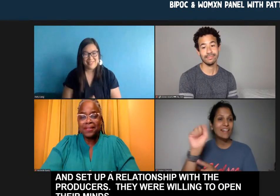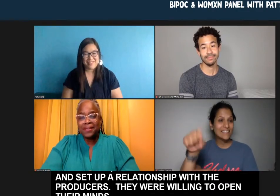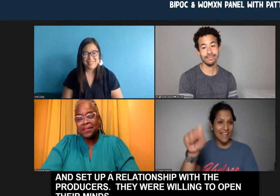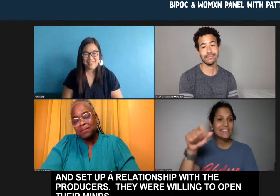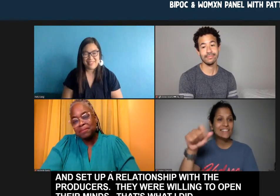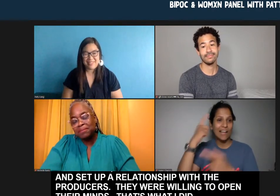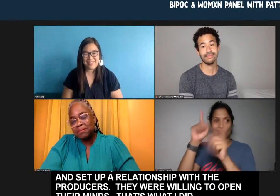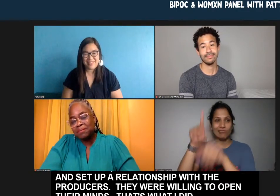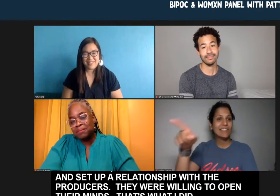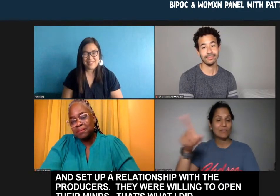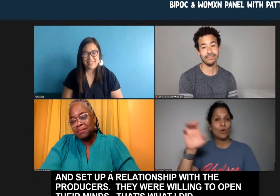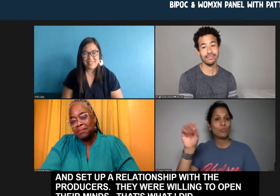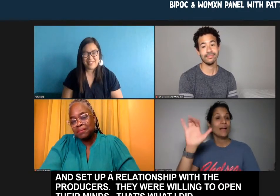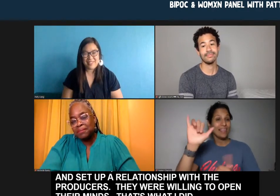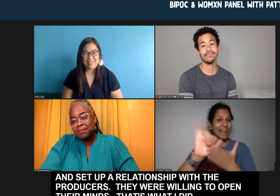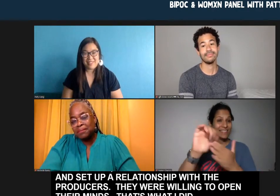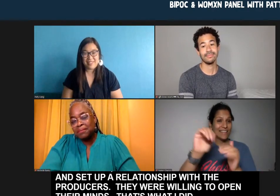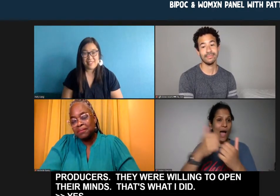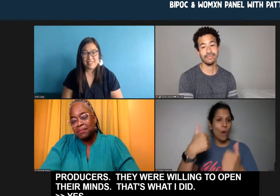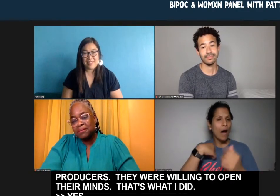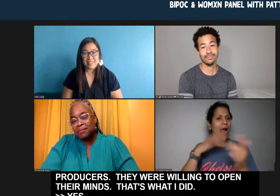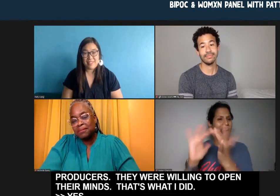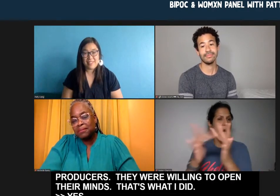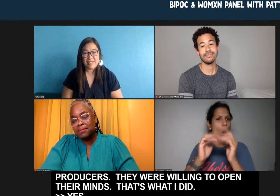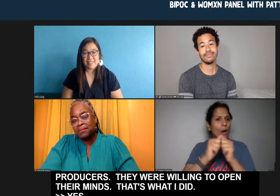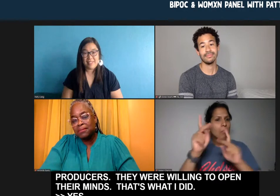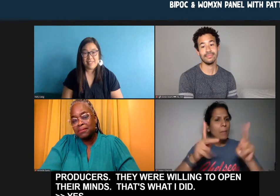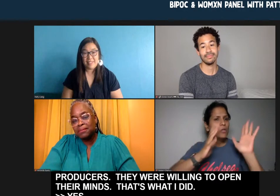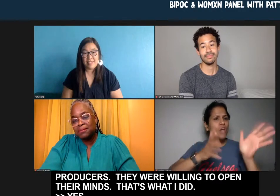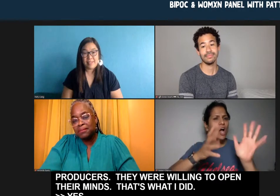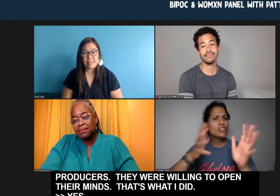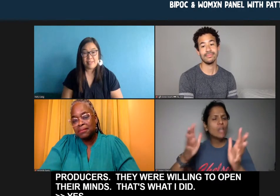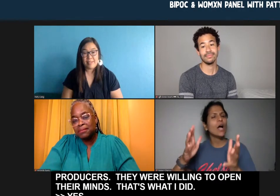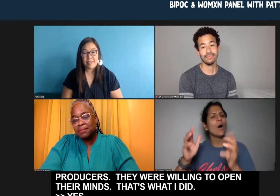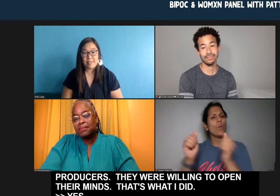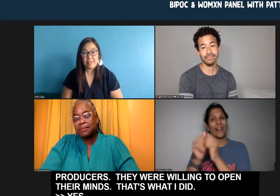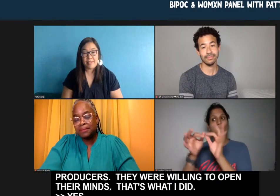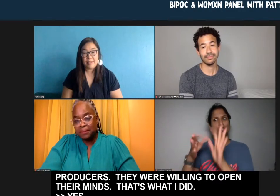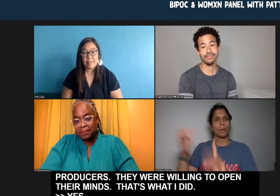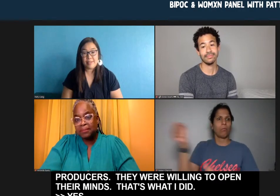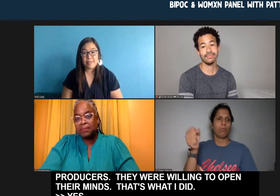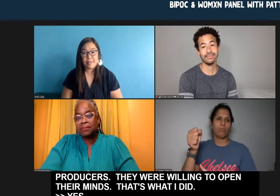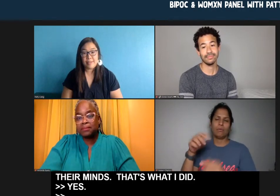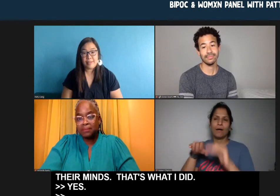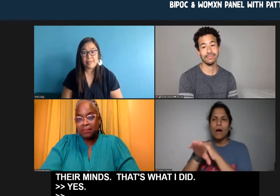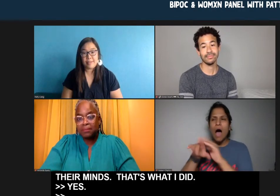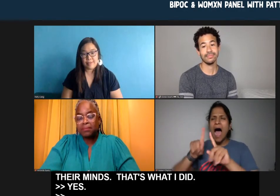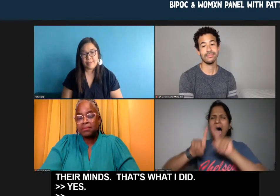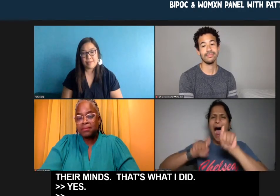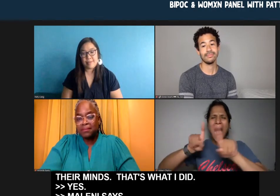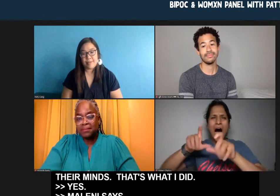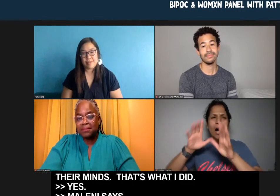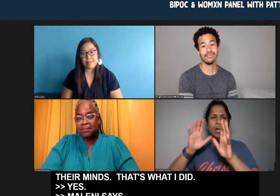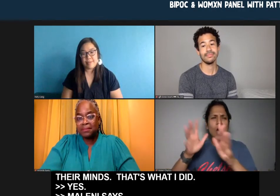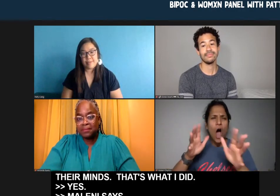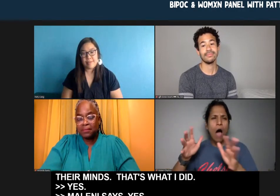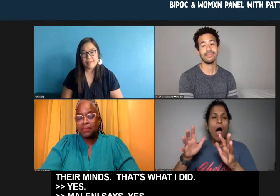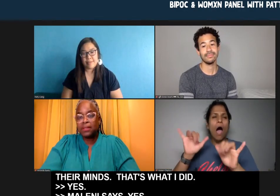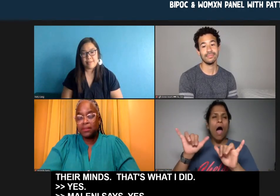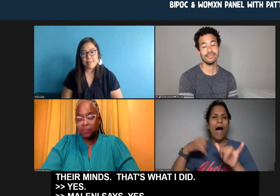Yes. Melania says, yes, absolutely. I completely agree with Michelle. I mean, the network that we need to grab, we need to